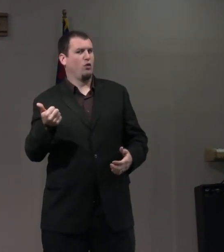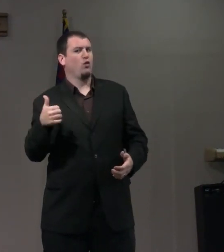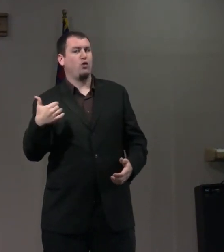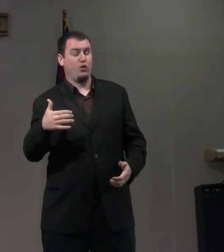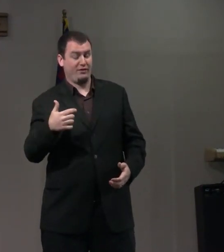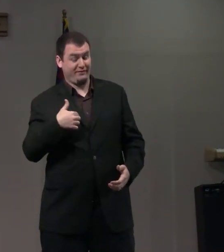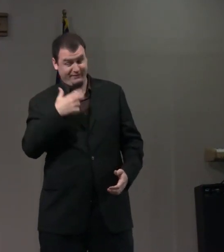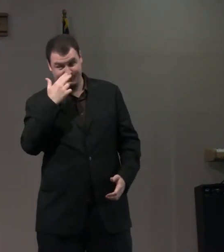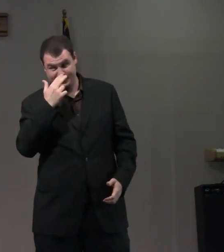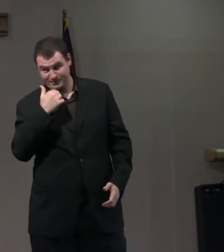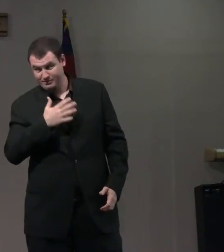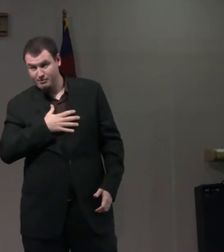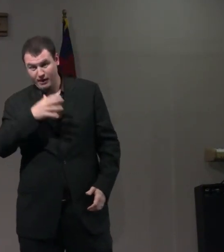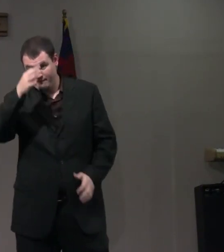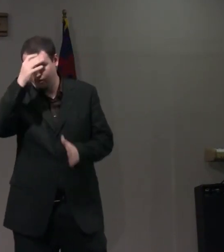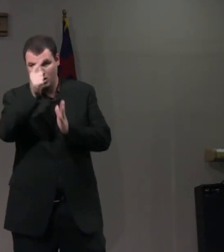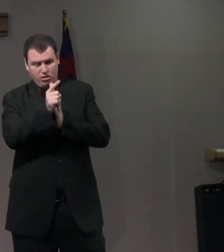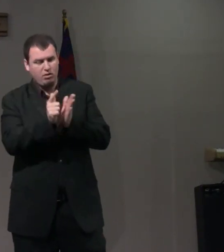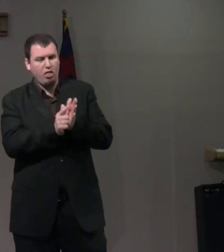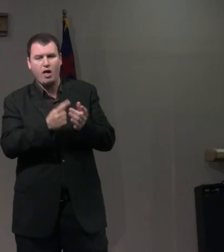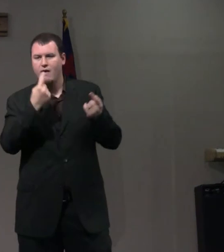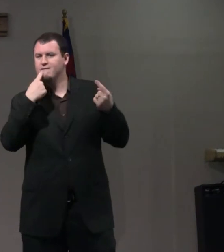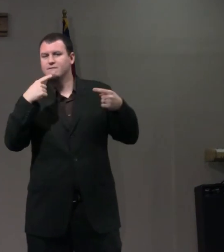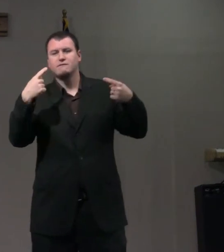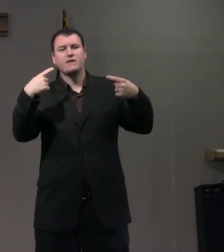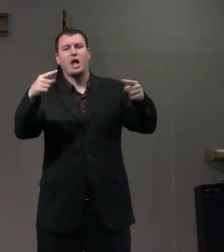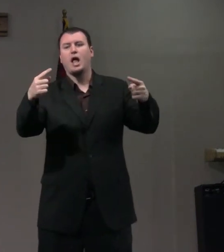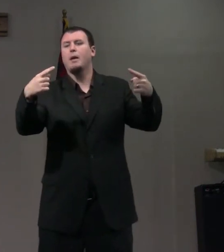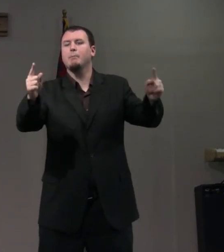Or, another place is funny, my father-in-law.